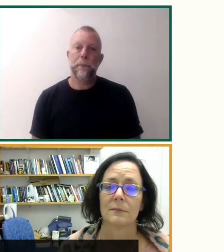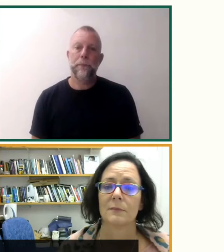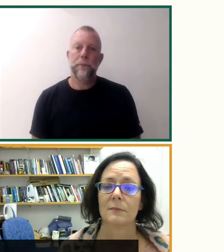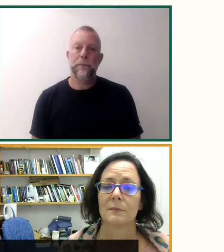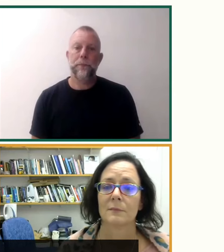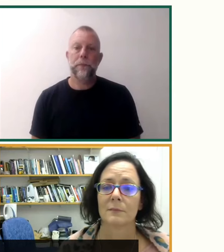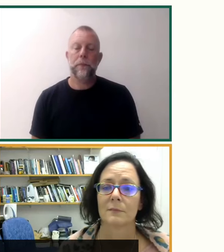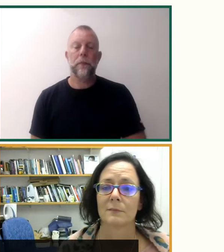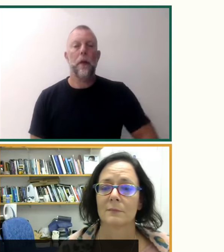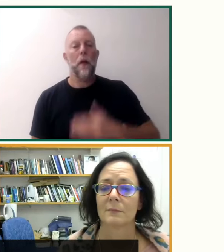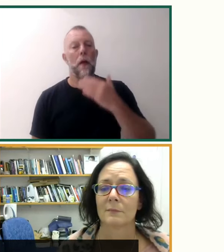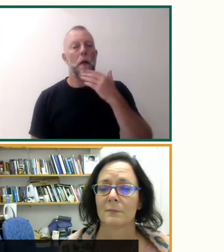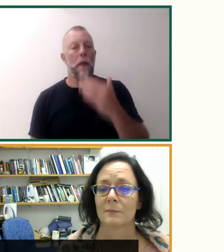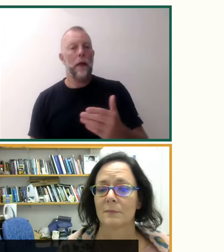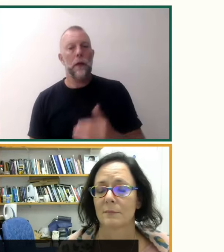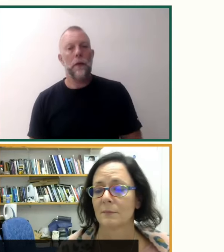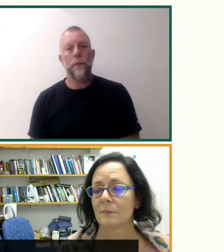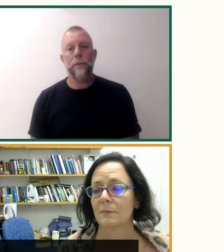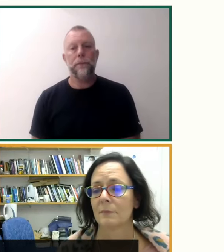Thank you, Ravi.